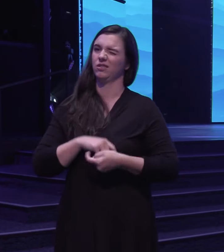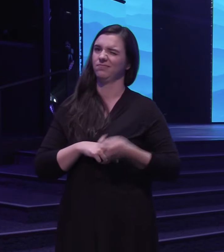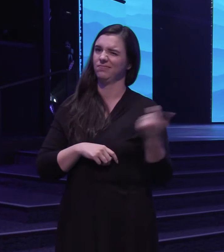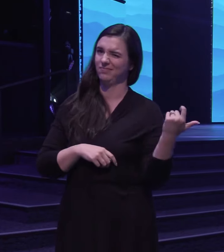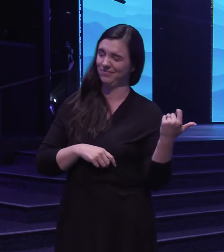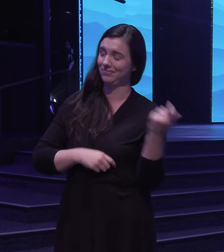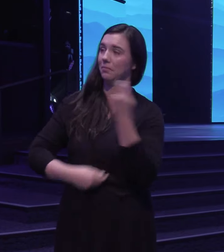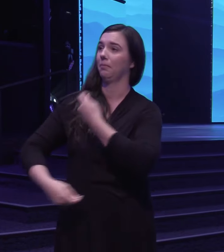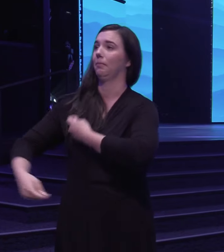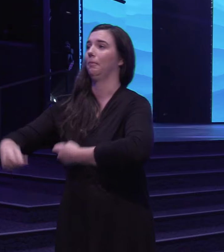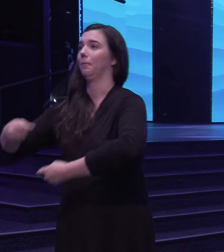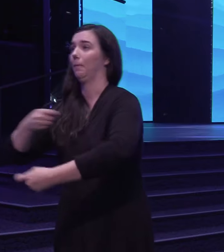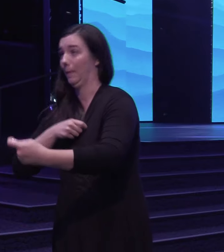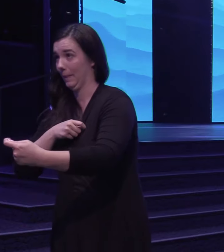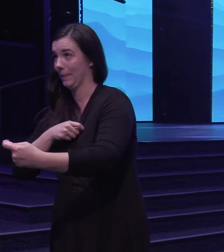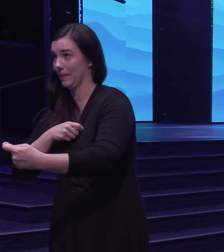out